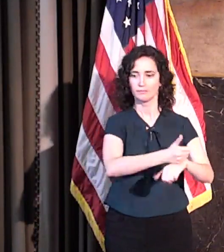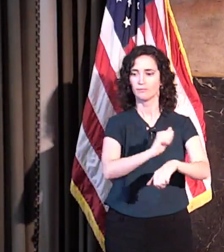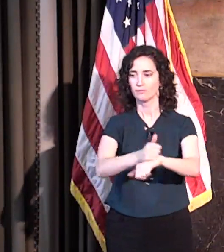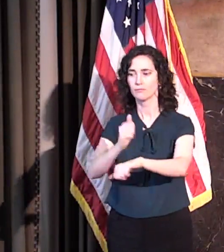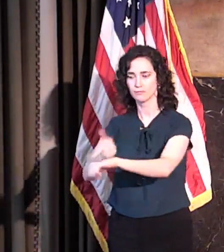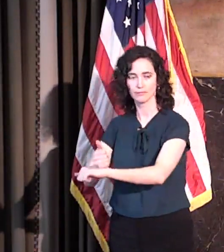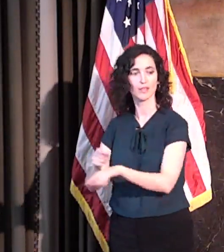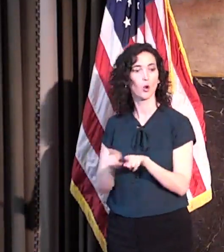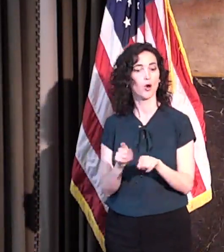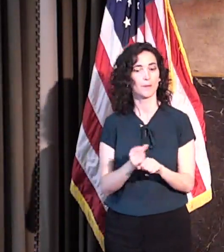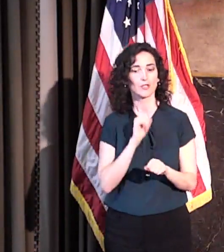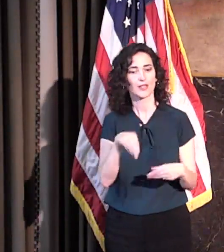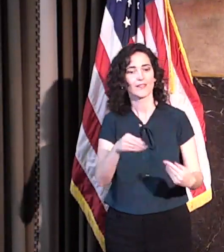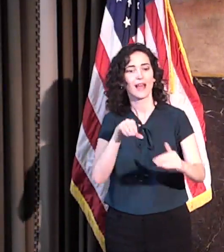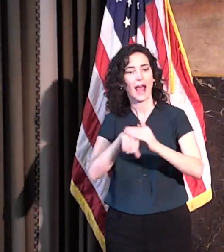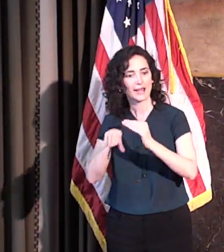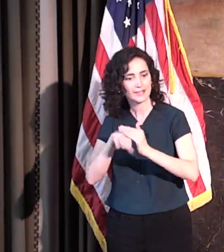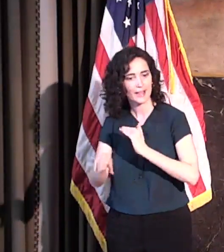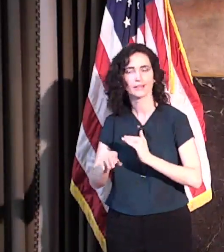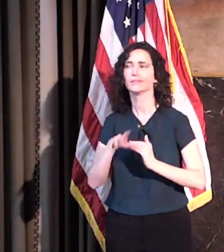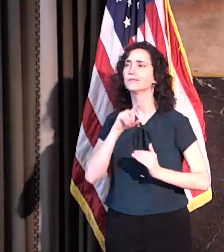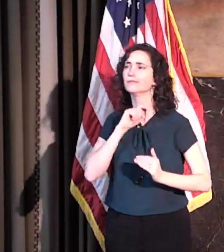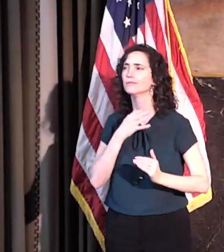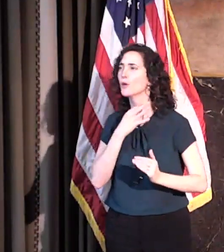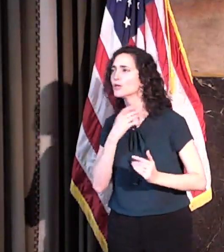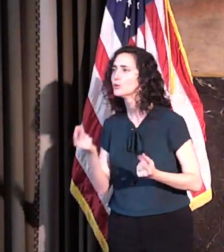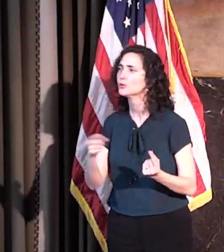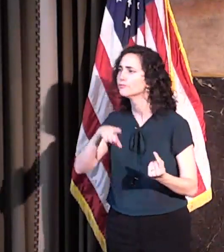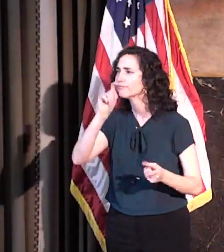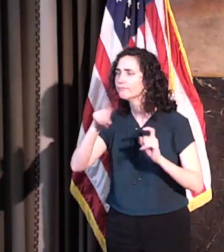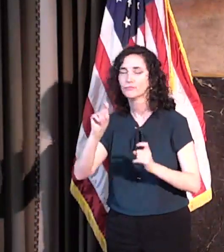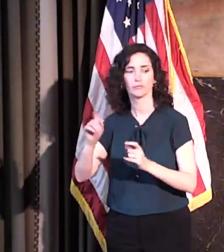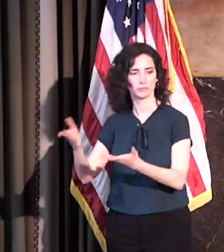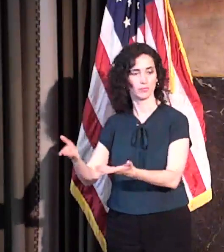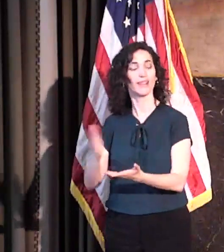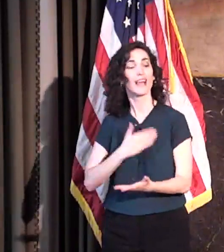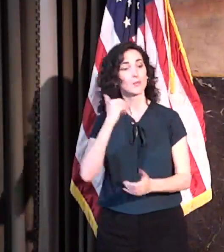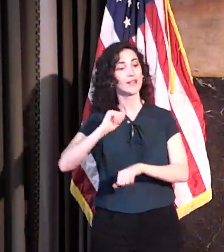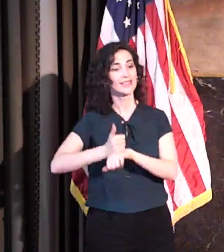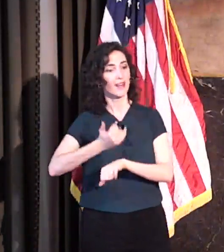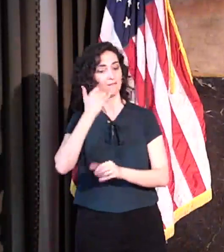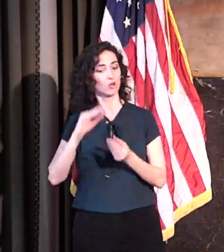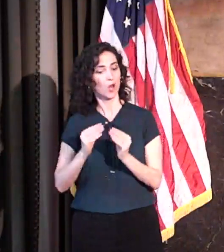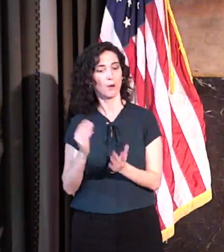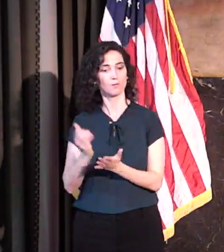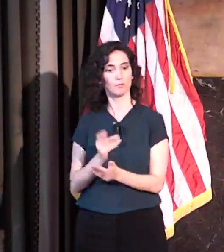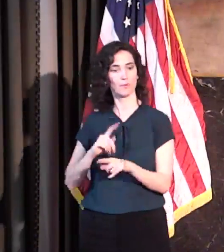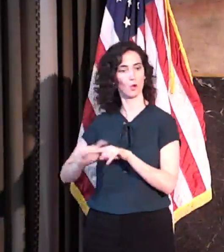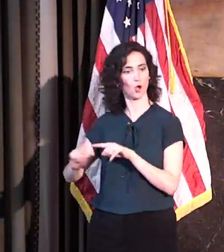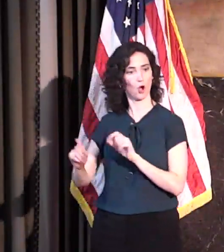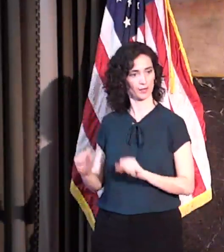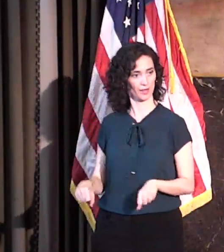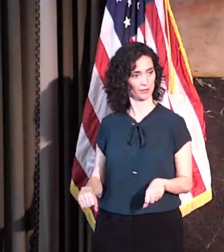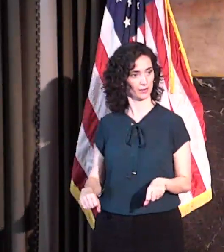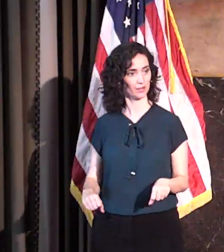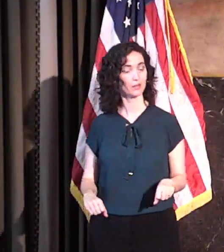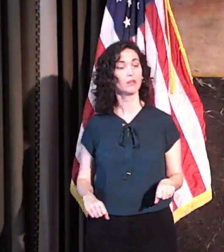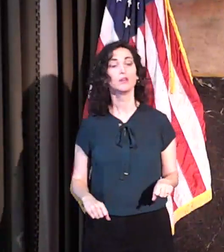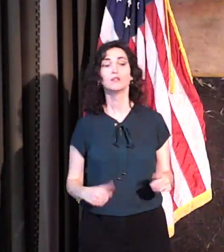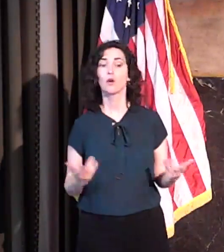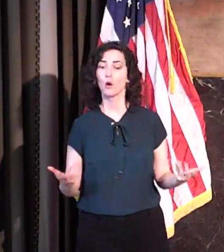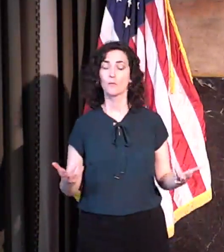really is what the Bring Back Louisiana campaign is all about. That's why we're putting a hotline out there. You know, as we go forward, it's not going to be an issue of